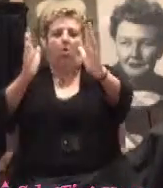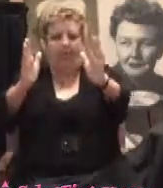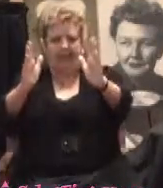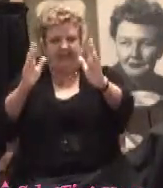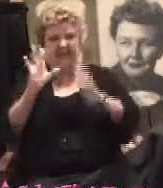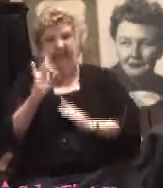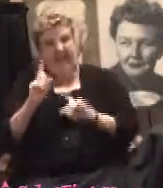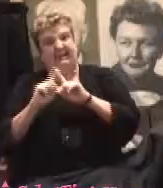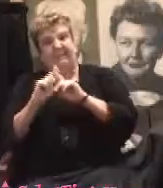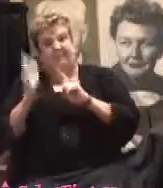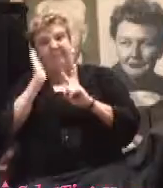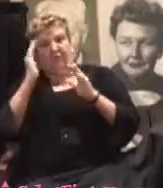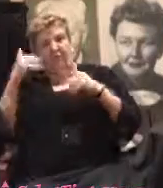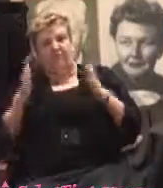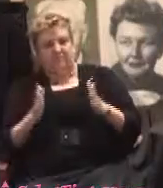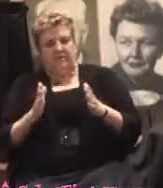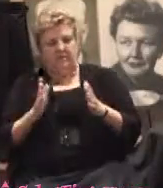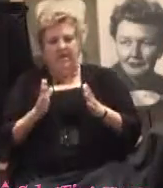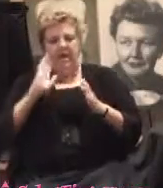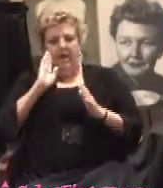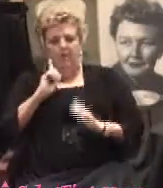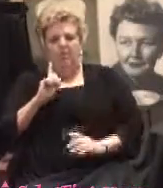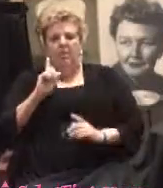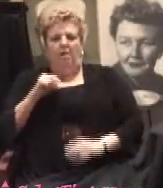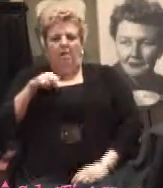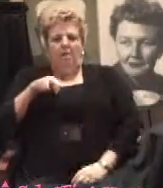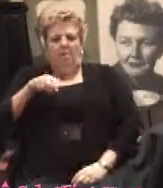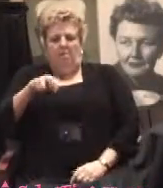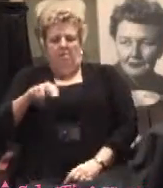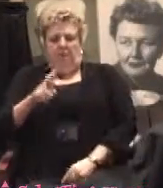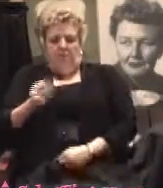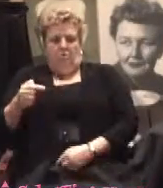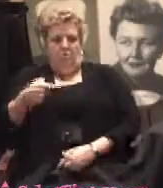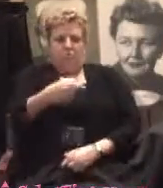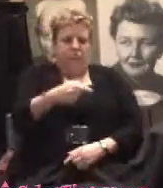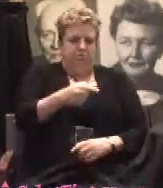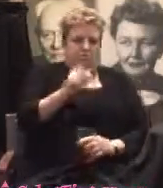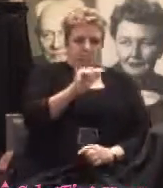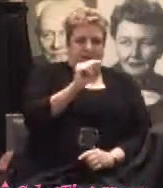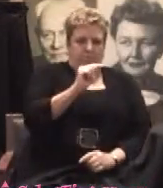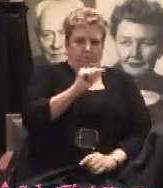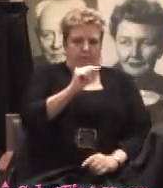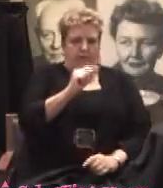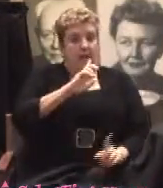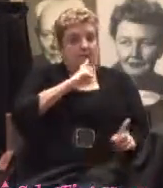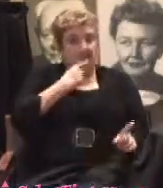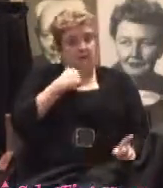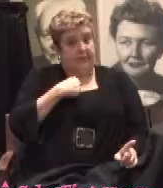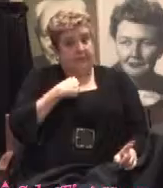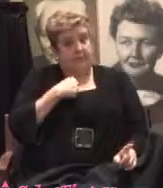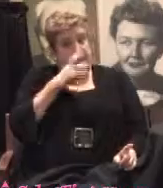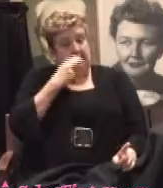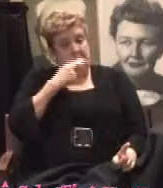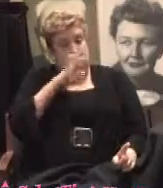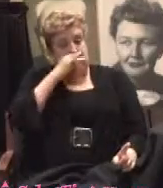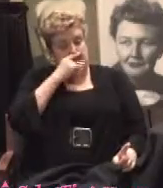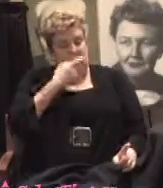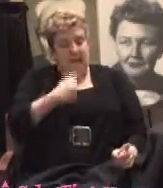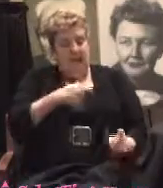and I turn into the bathroom. It's a beautiful bathroom. And I'm a pretty serious Catholic kid. As I sit down on the toilet, my last thought